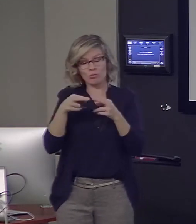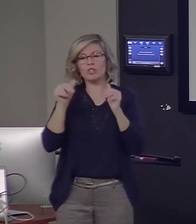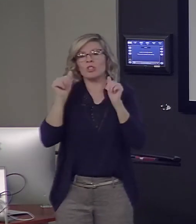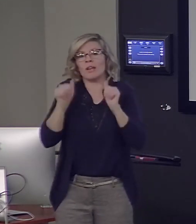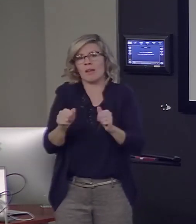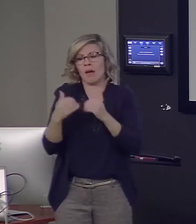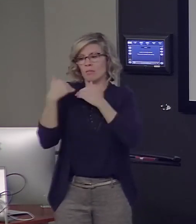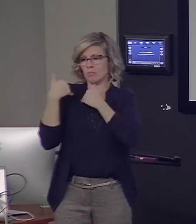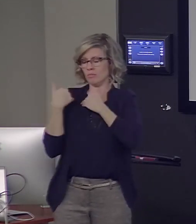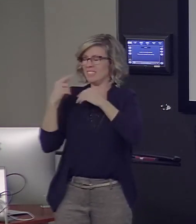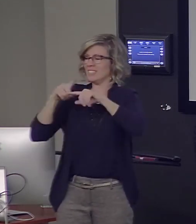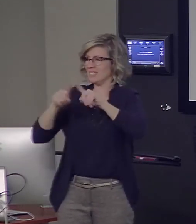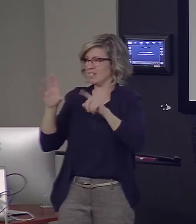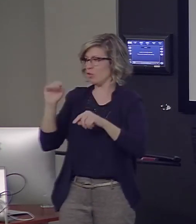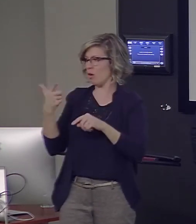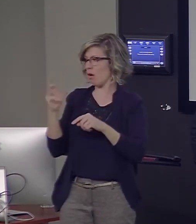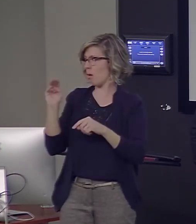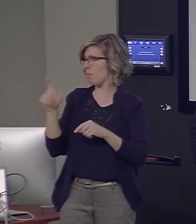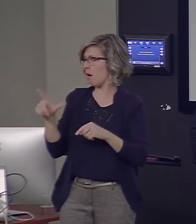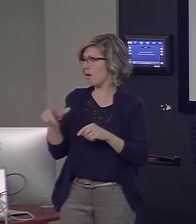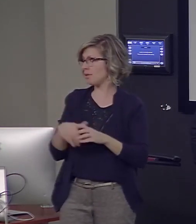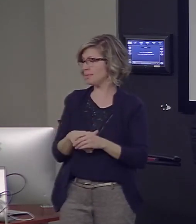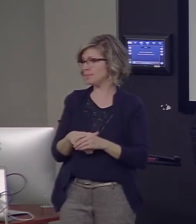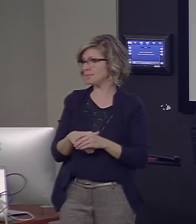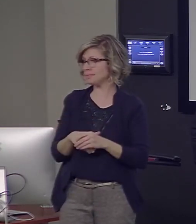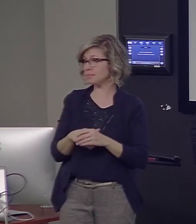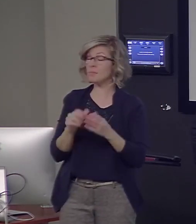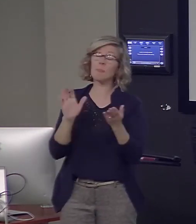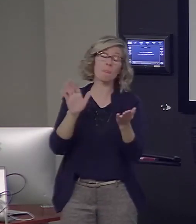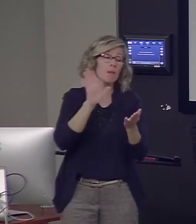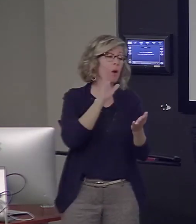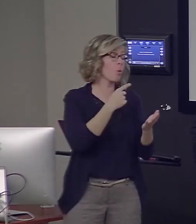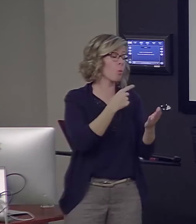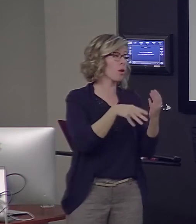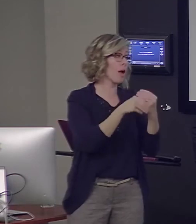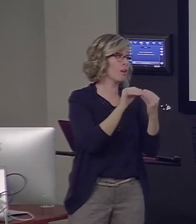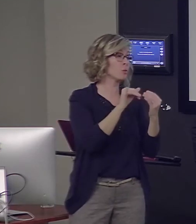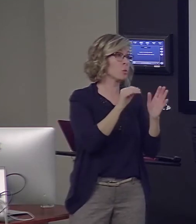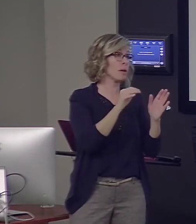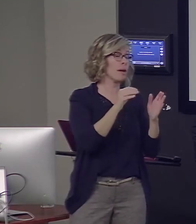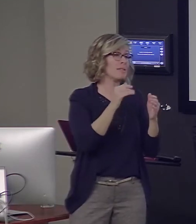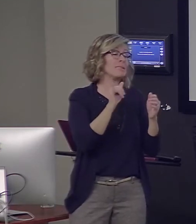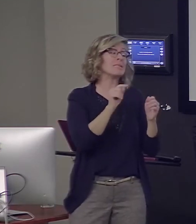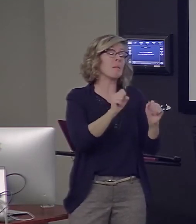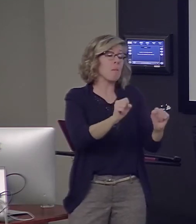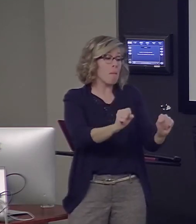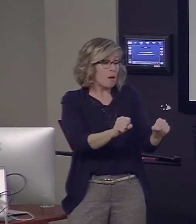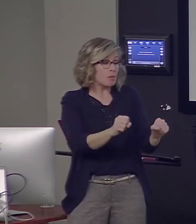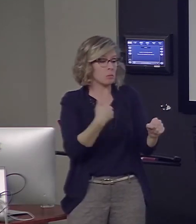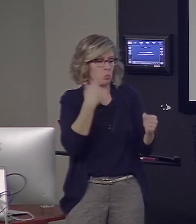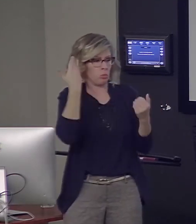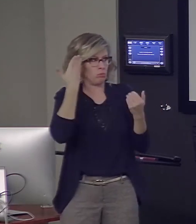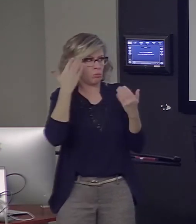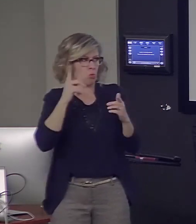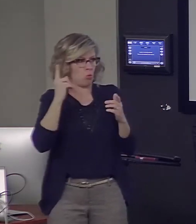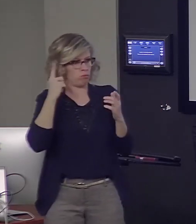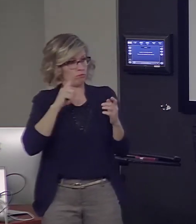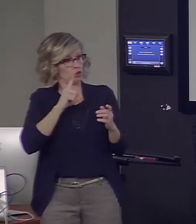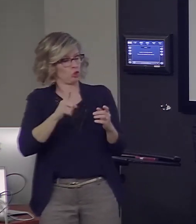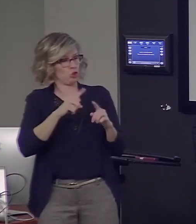cognitive models. I will say that it is possible, though we don't know yet, that in